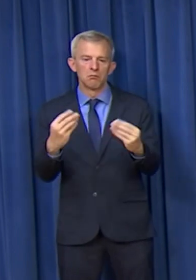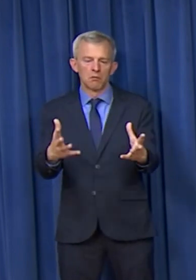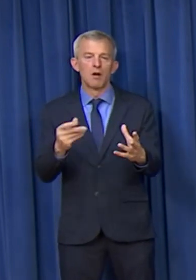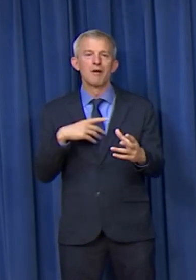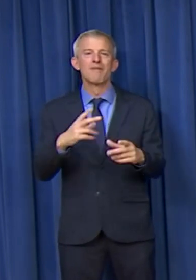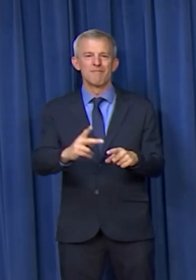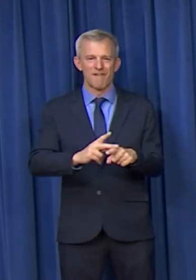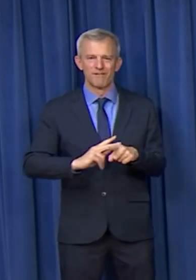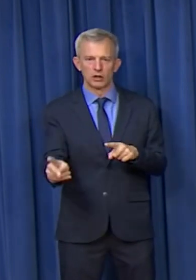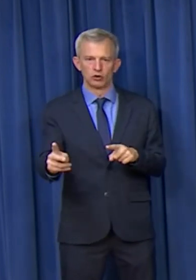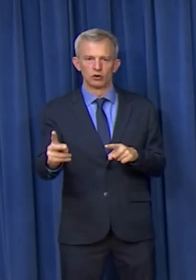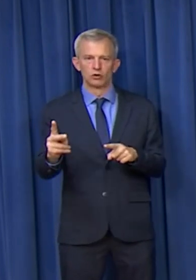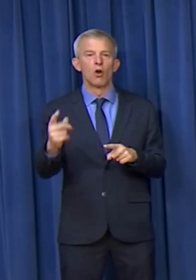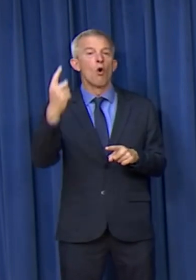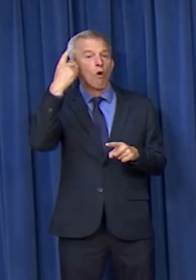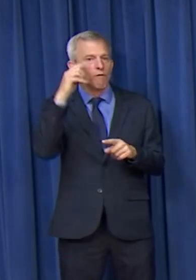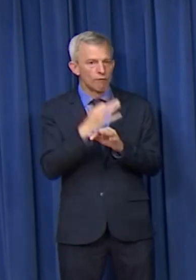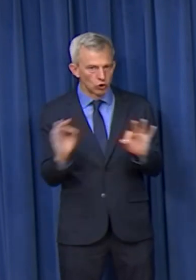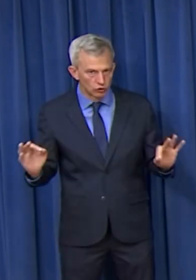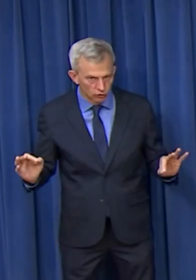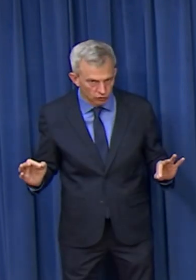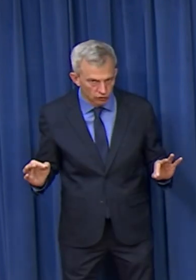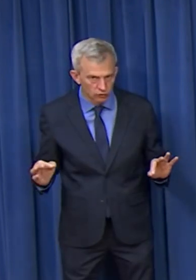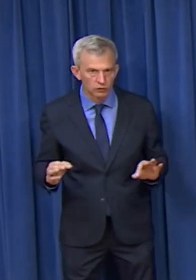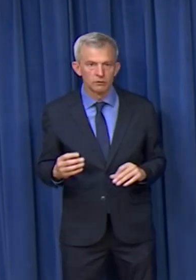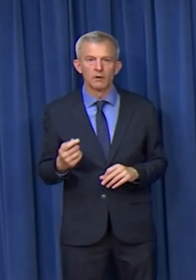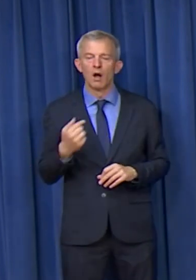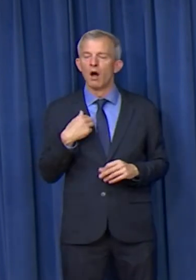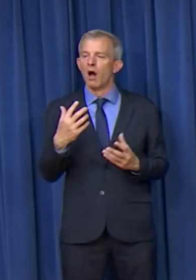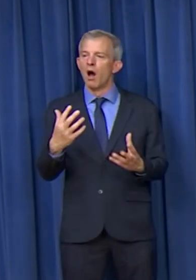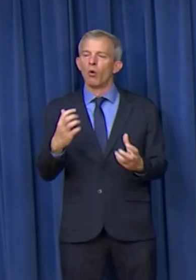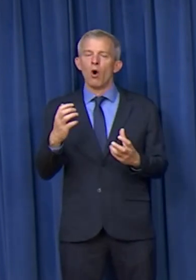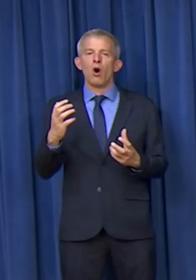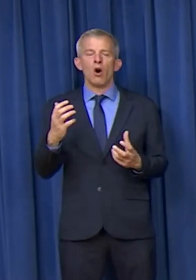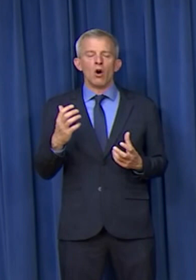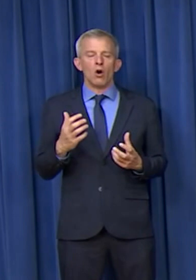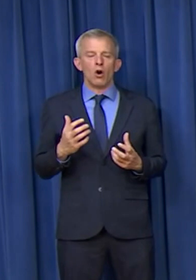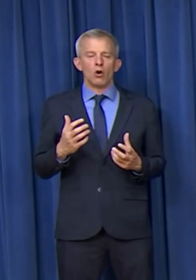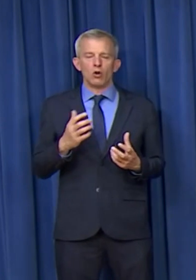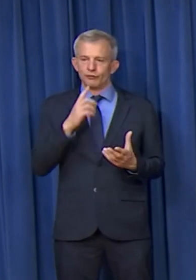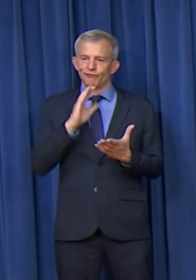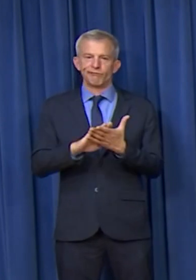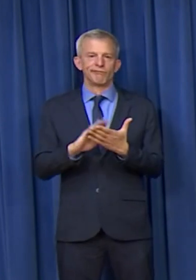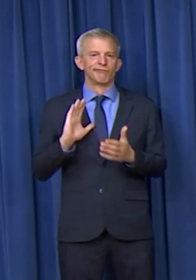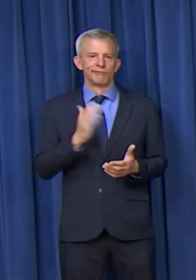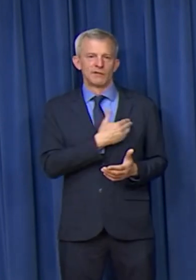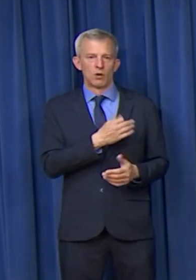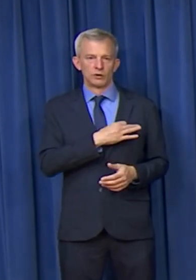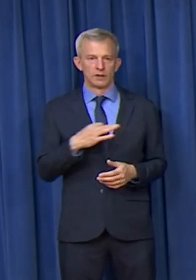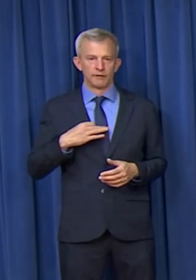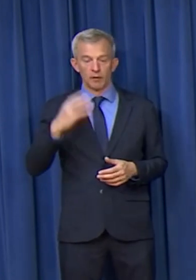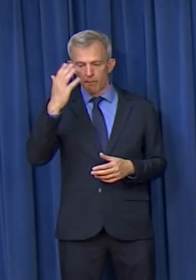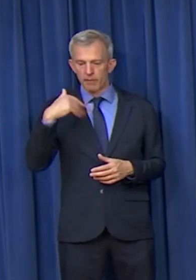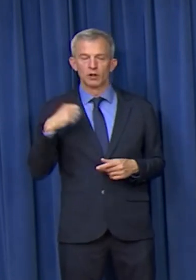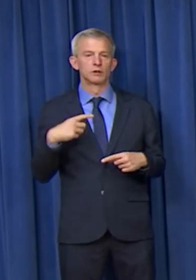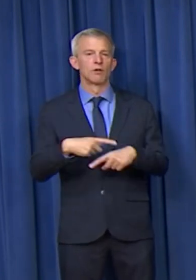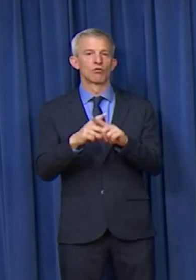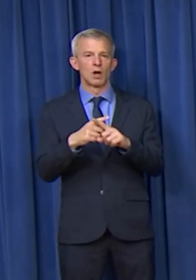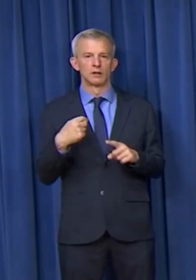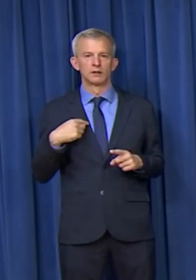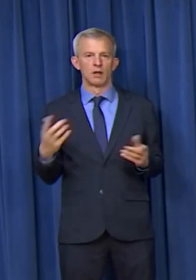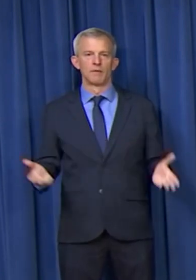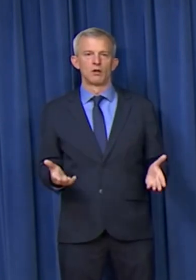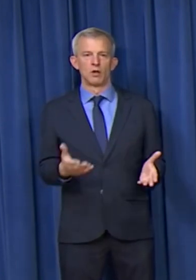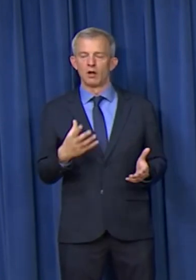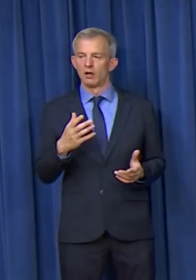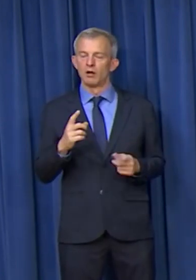for free. I want to acknowledge our staff. Because of this crisis, I am here, but my staff members who work